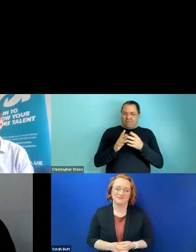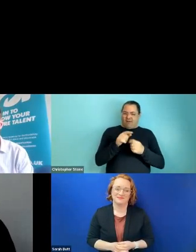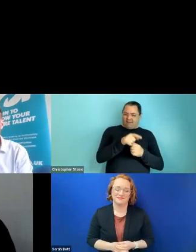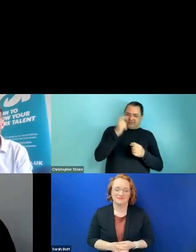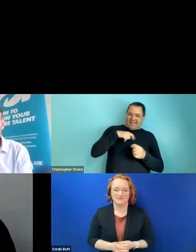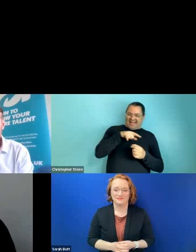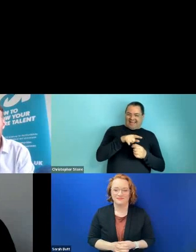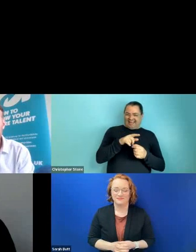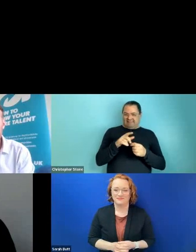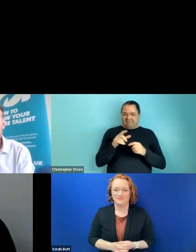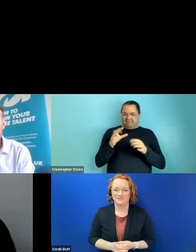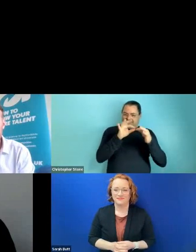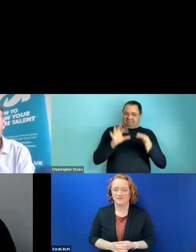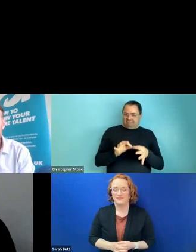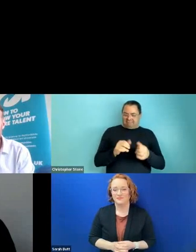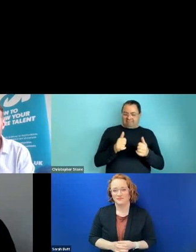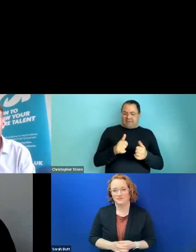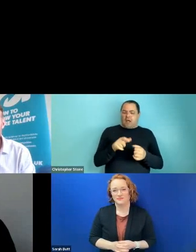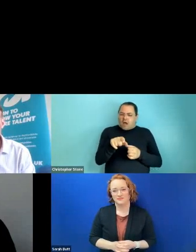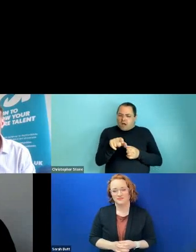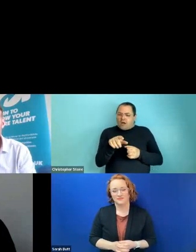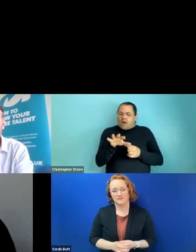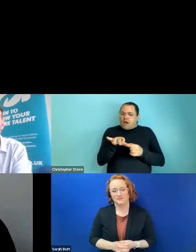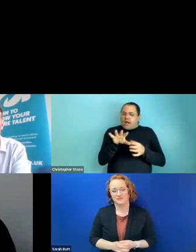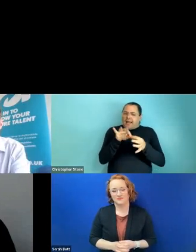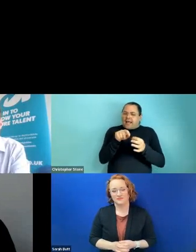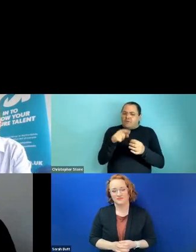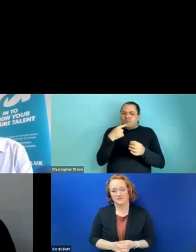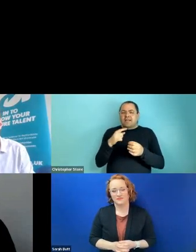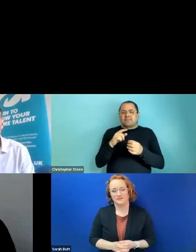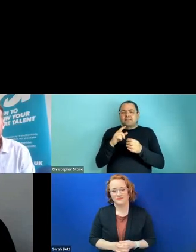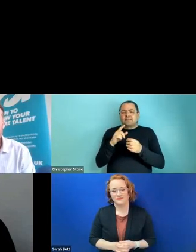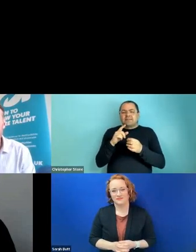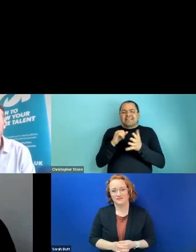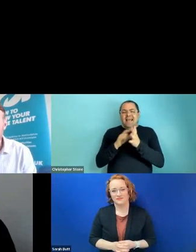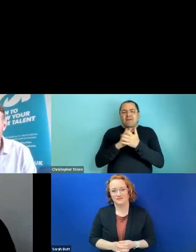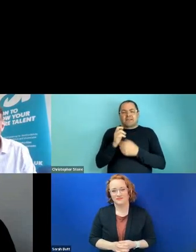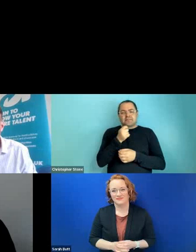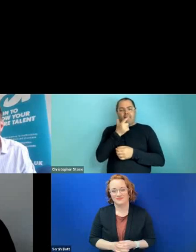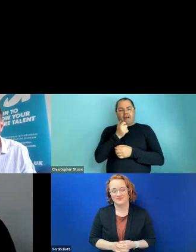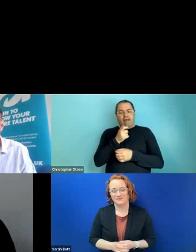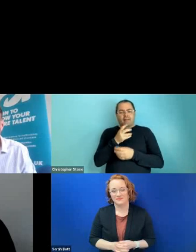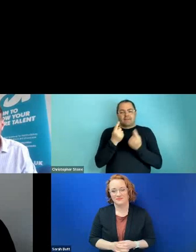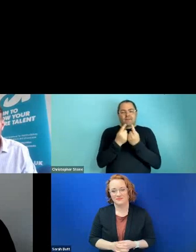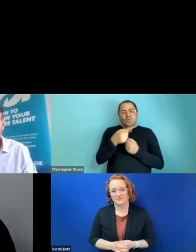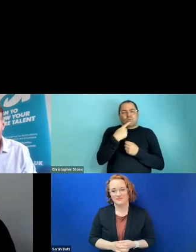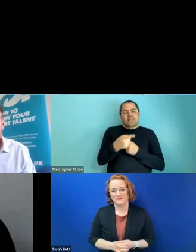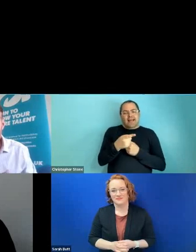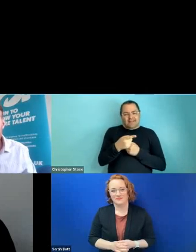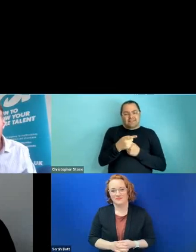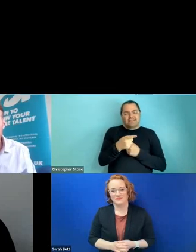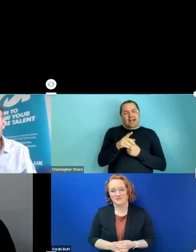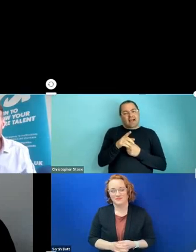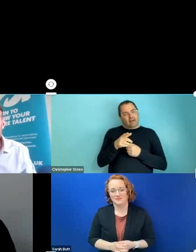I'm interested to just pick up on something that you mentioned there. You mentioned that Sarah would smile at something that you'd said as well.